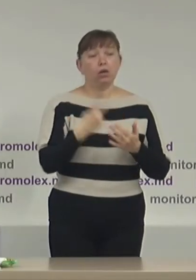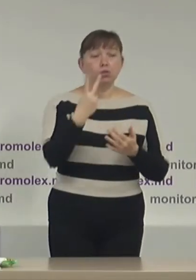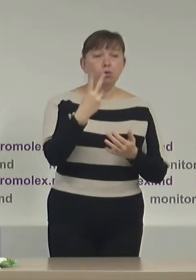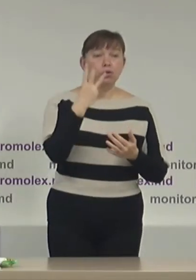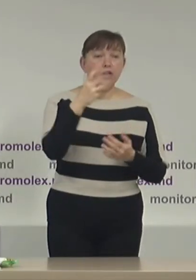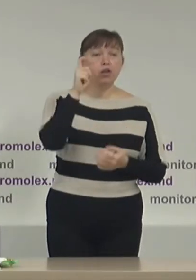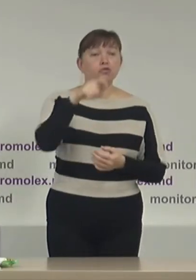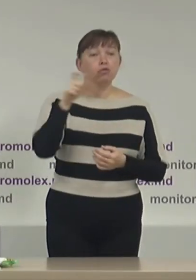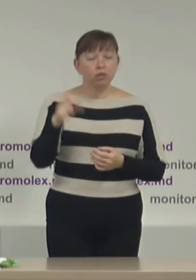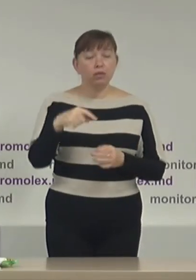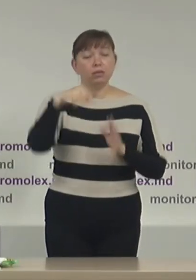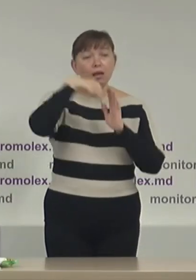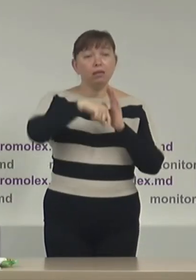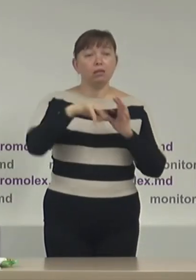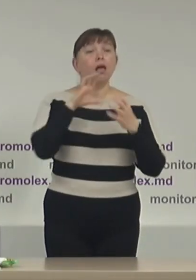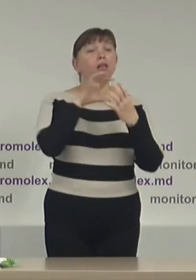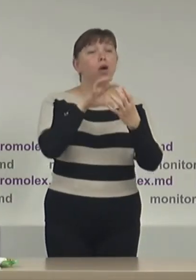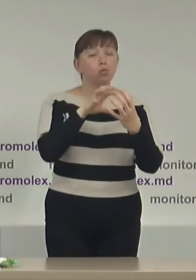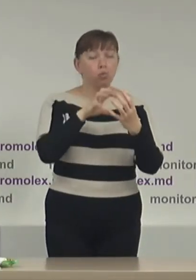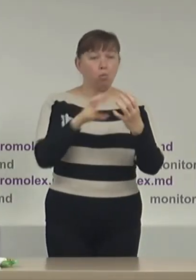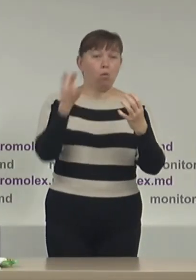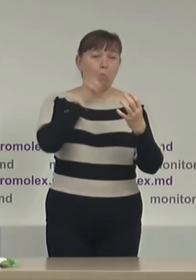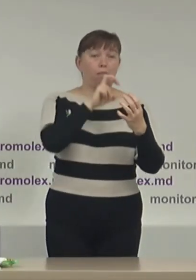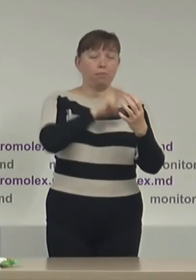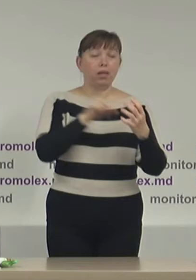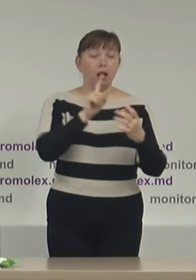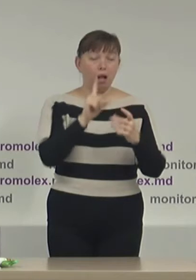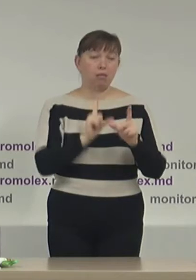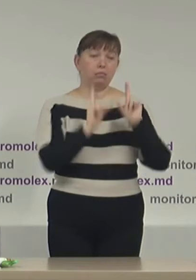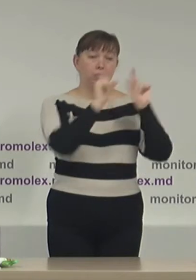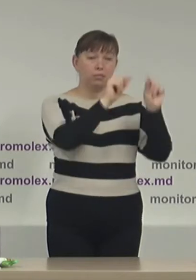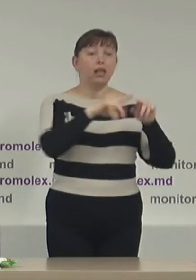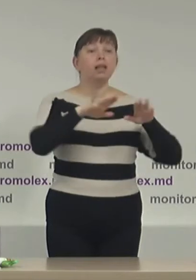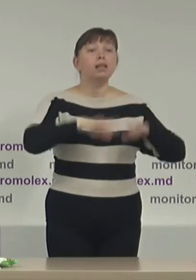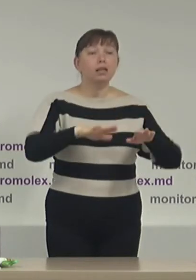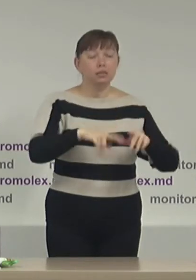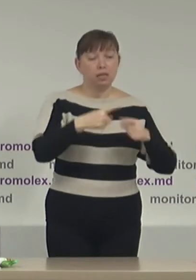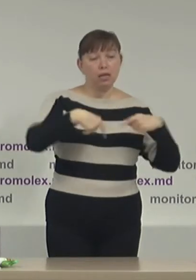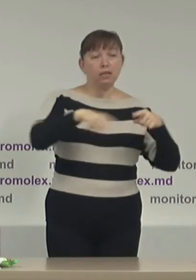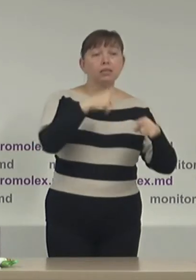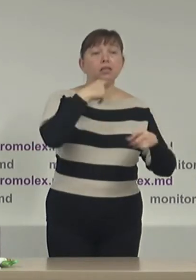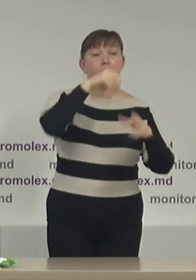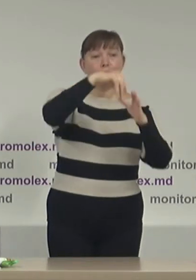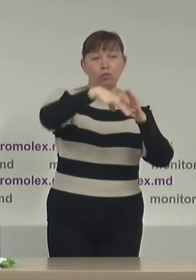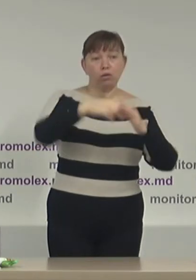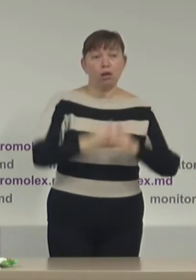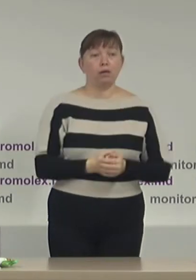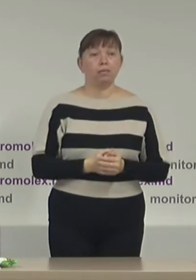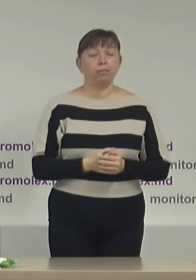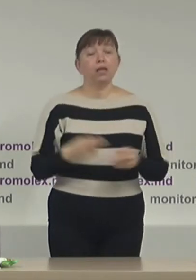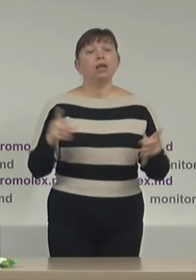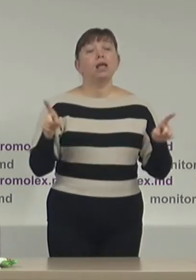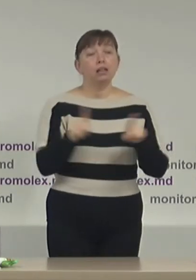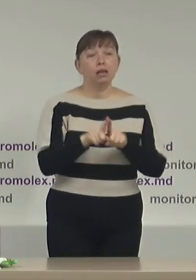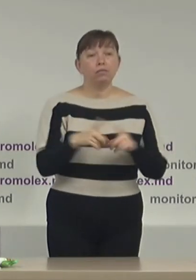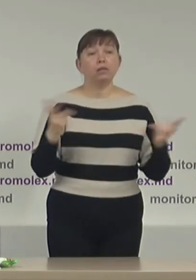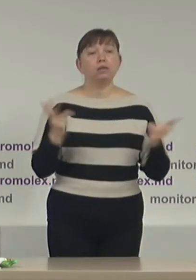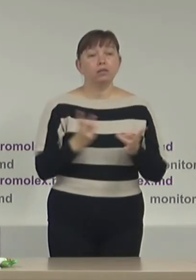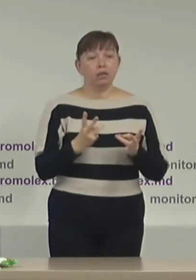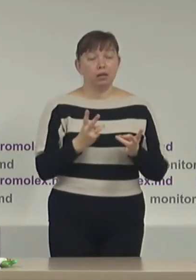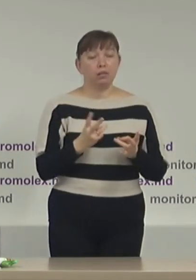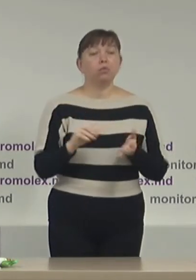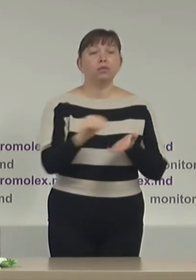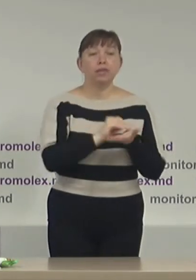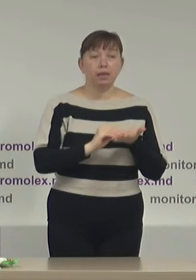2 or 3 voters are accepted in one's personal car in order to travel together to the polling stations.